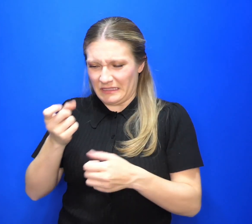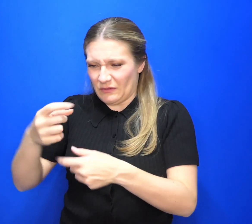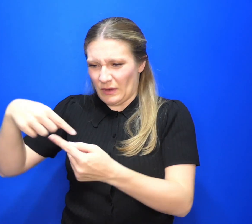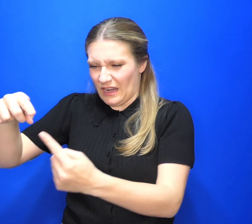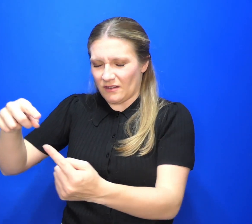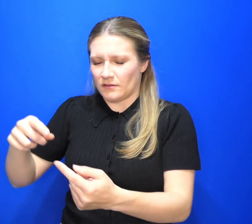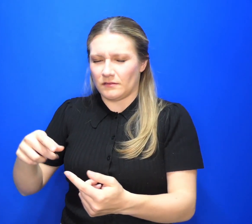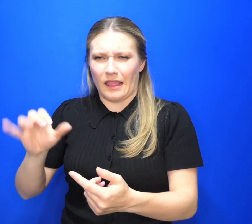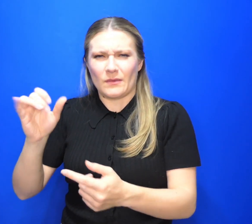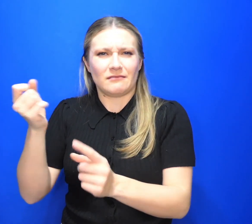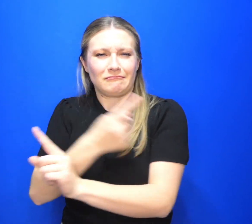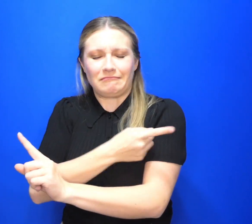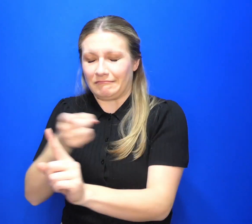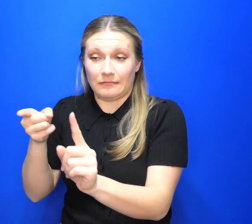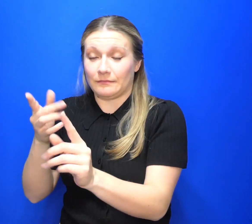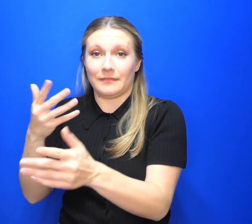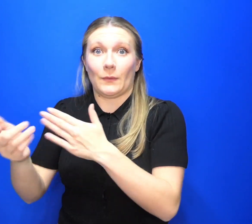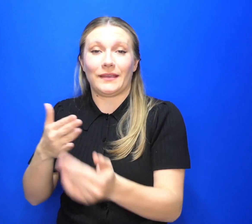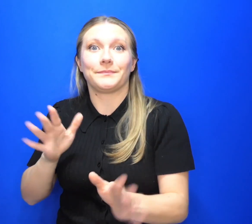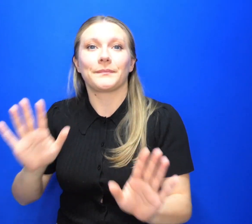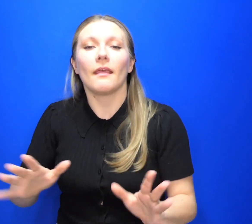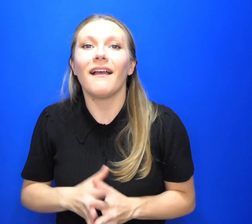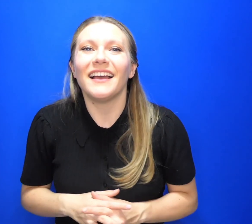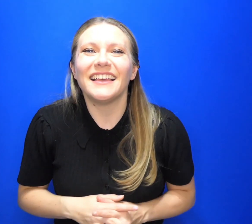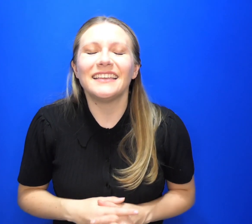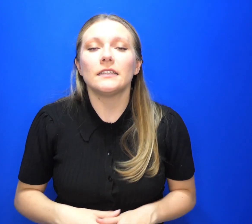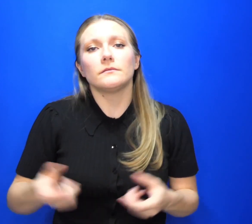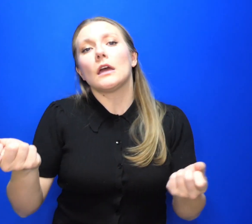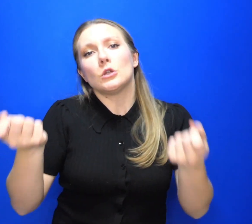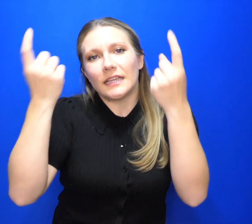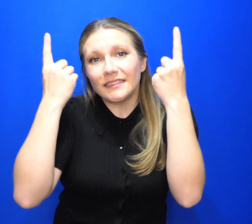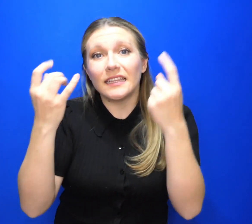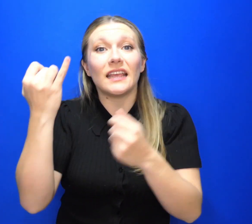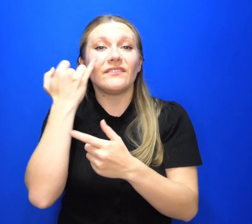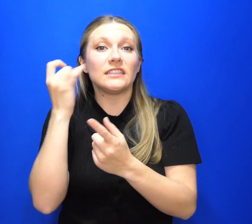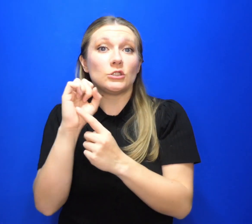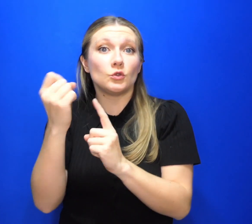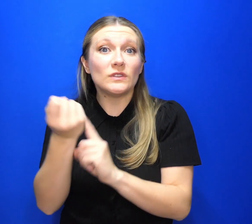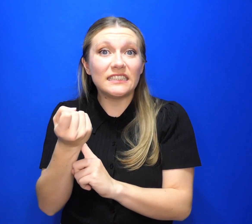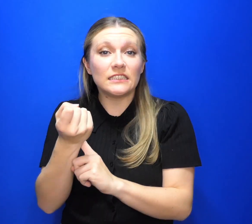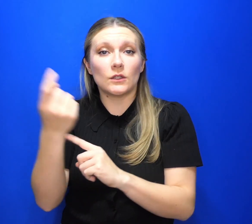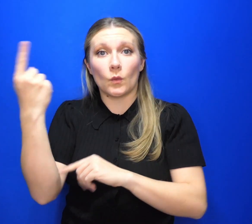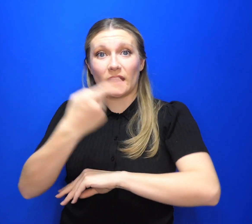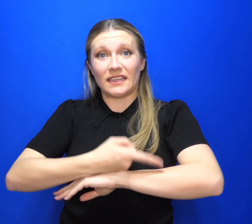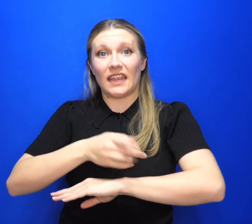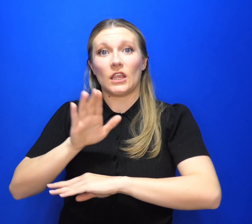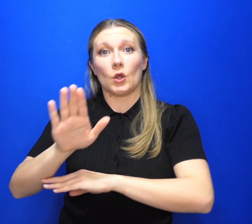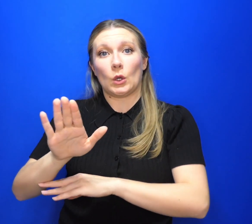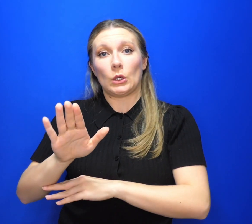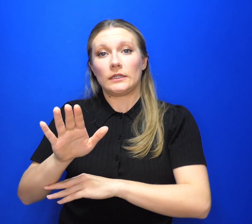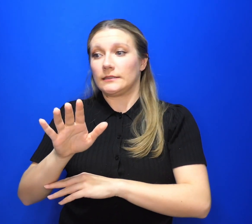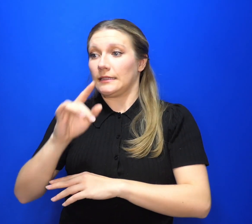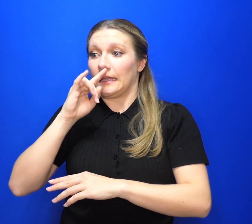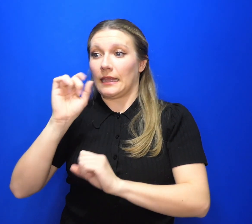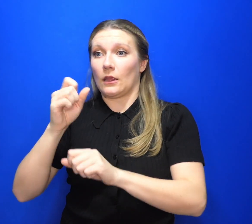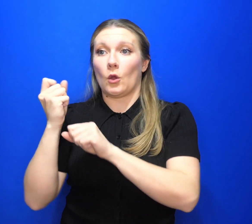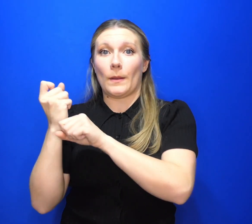Listen, if it's a situation where one day your kid can go to baseball practice and the next day they can't because one day the pancreas isn't doing anything and the next day it